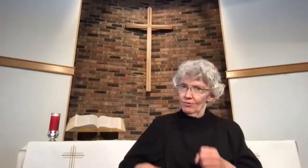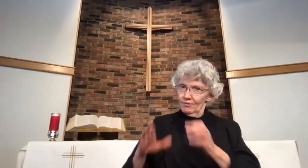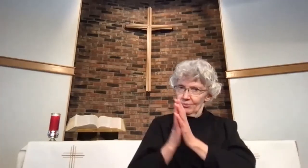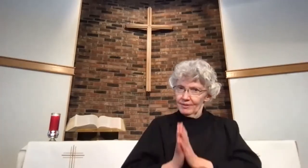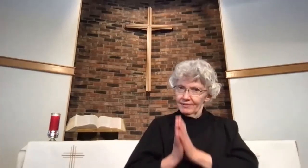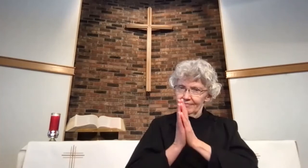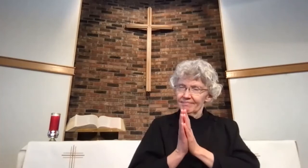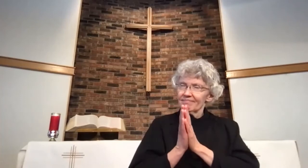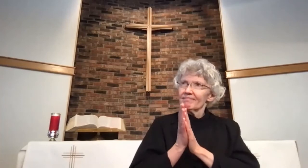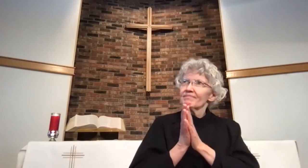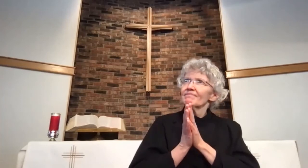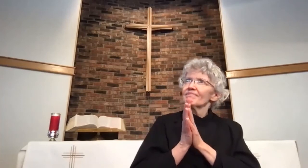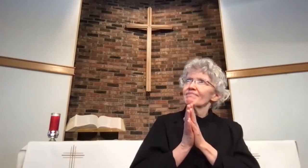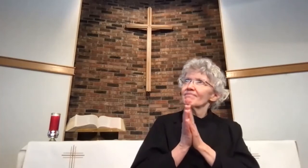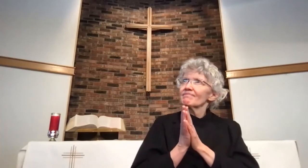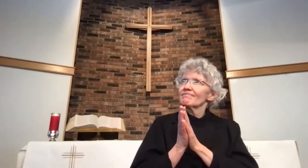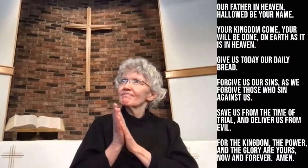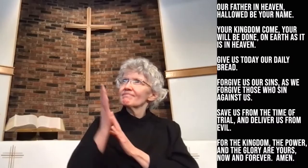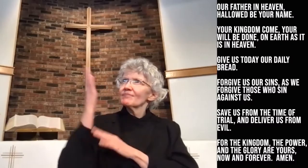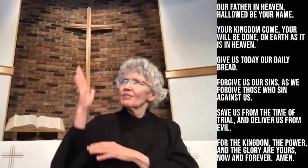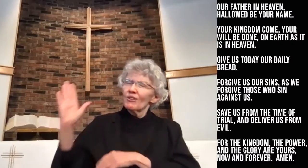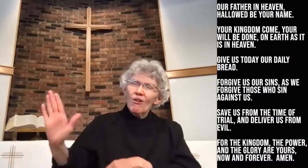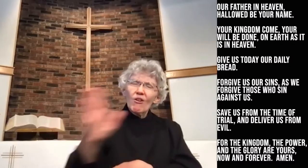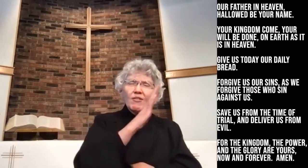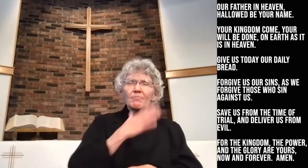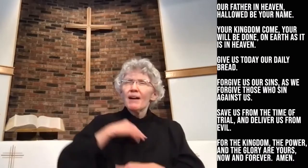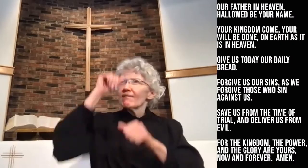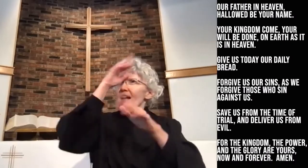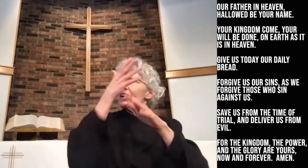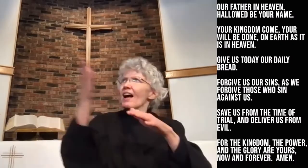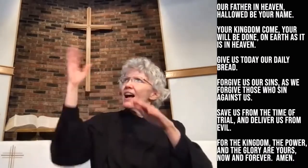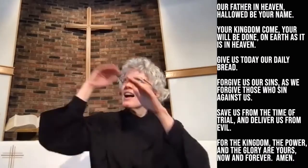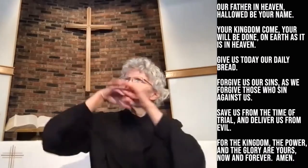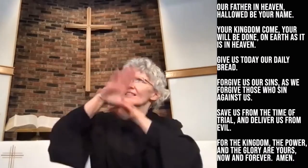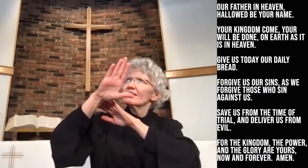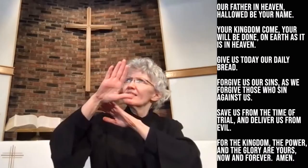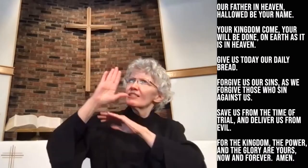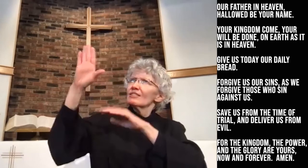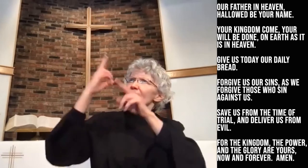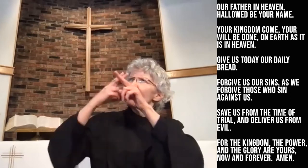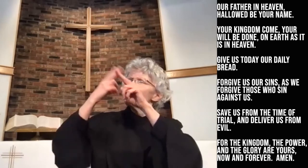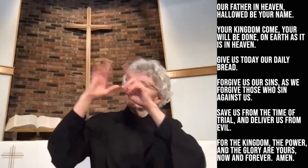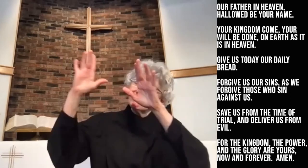We invite you to sign the Lord's Prayer with us. This will not be in spoken English.